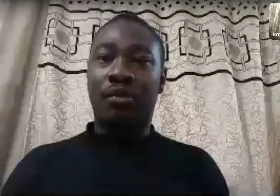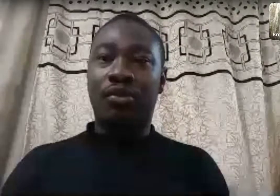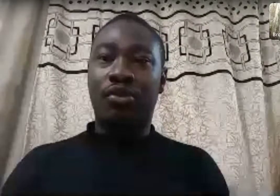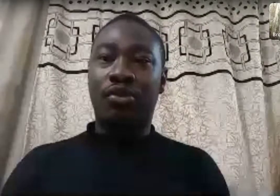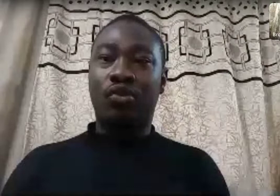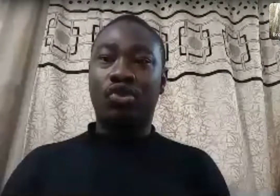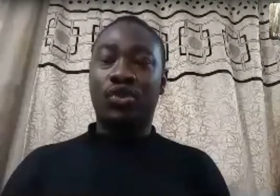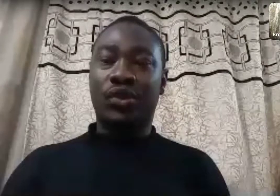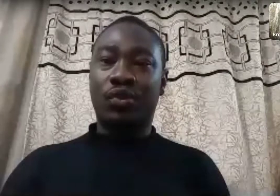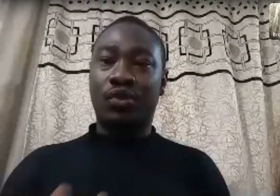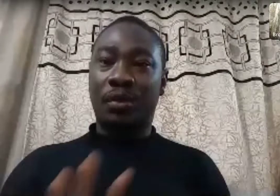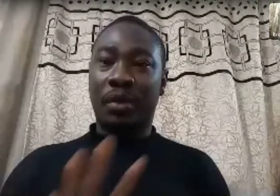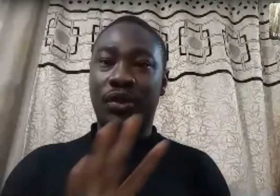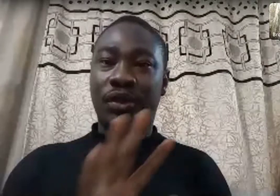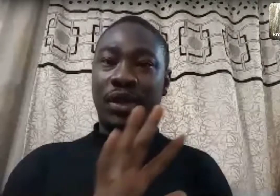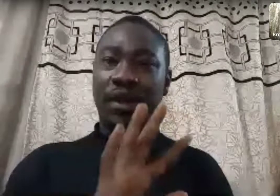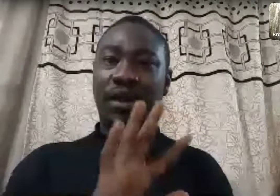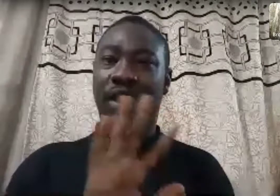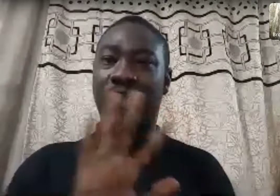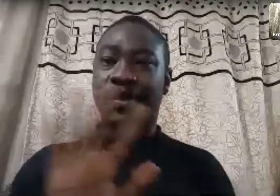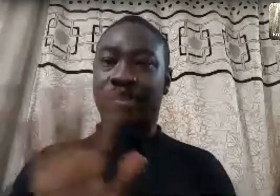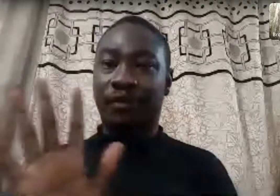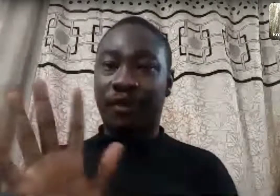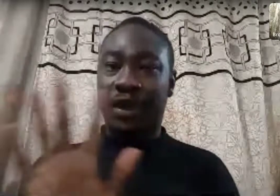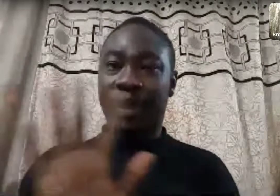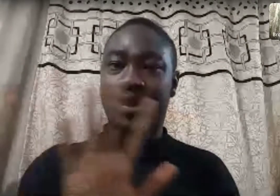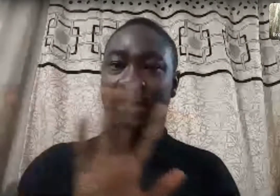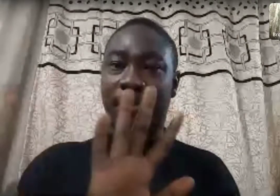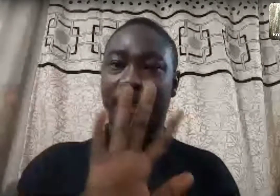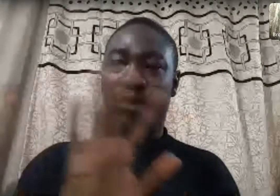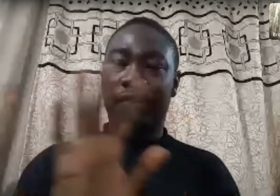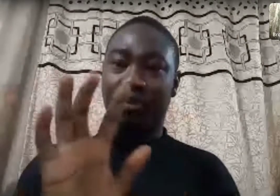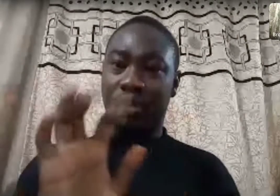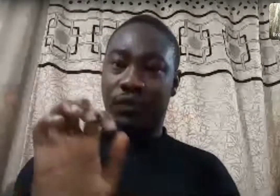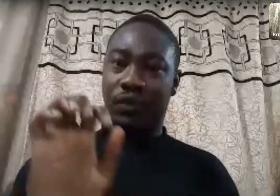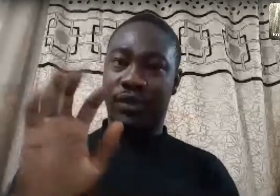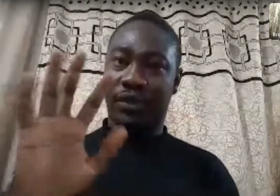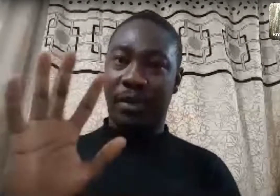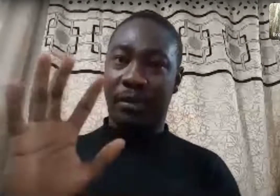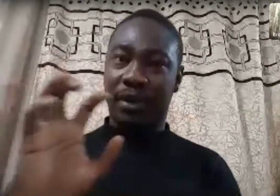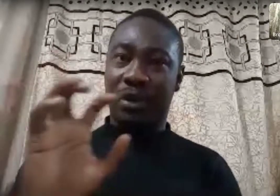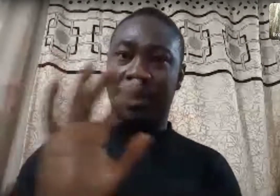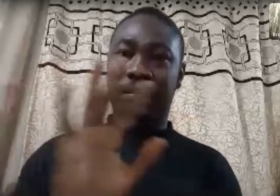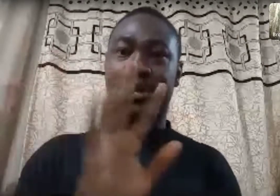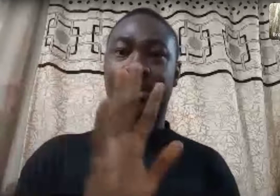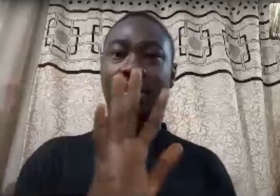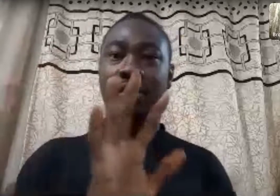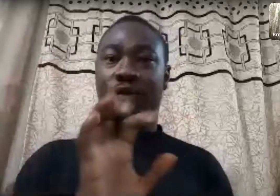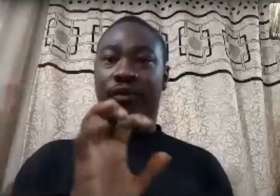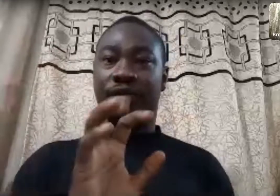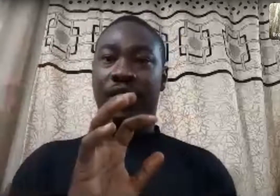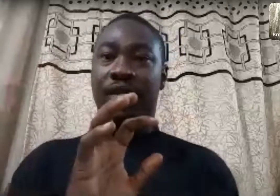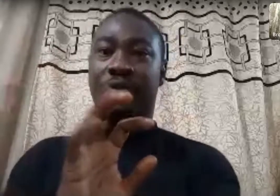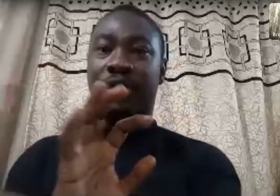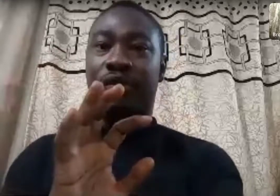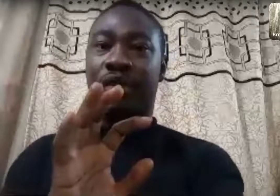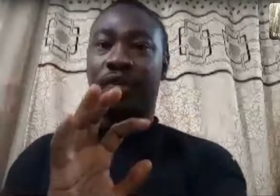Uju just told you about the names of your fingers, and I believe most of you still remember the names of your fingers. I believe you can all see me.